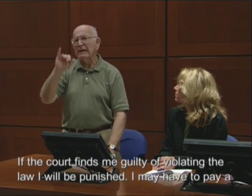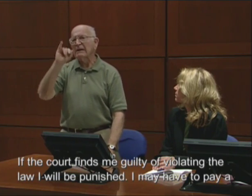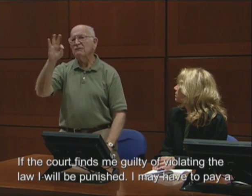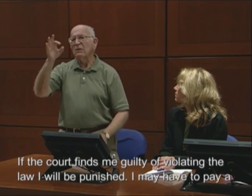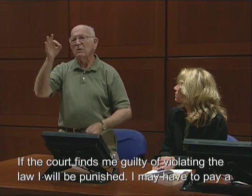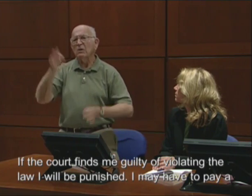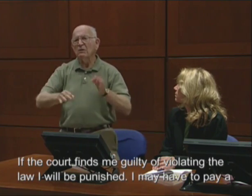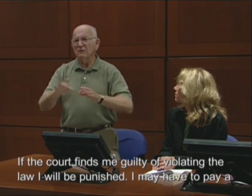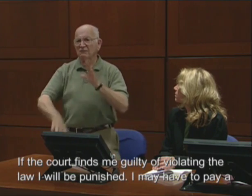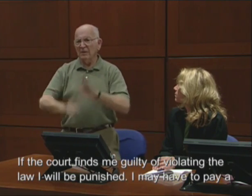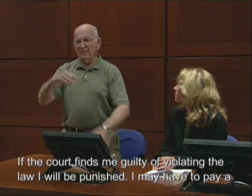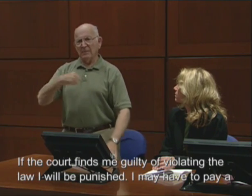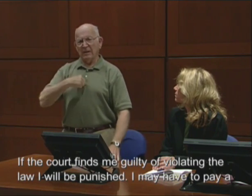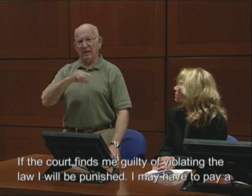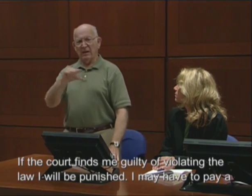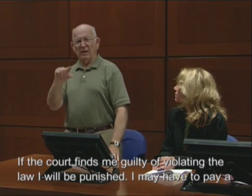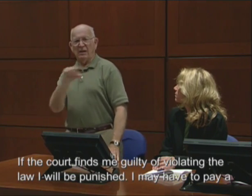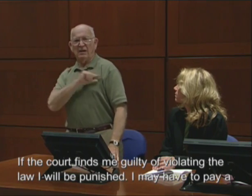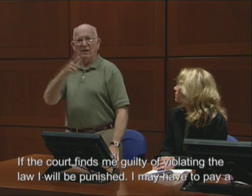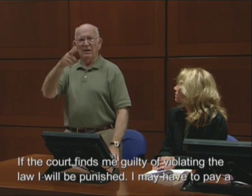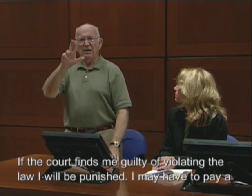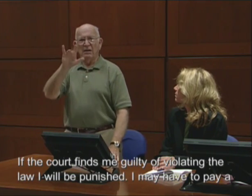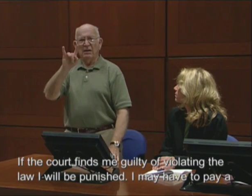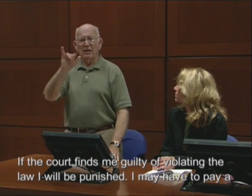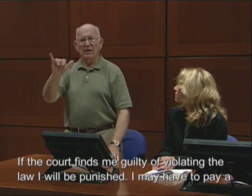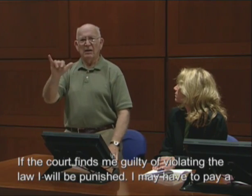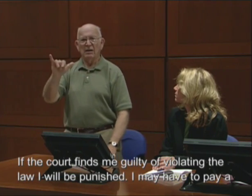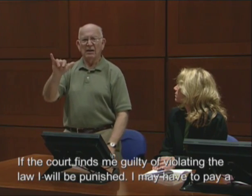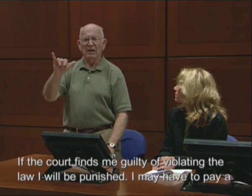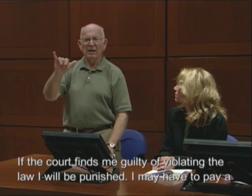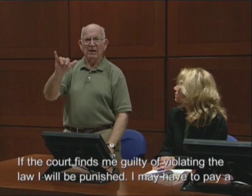If the court finds me guilty of violating the law, I will be punished.